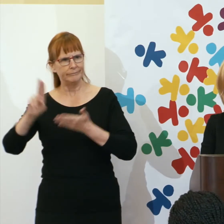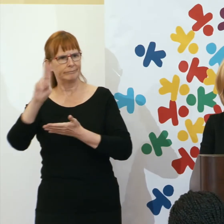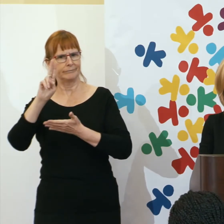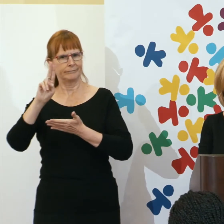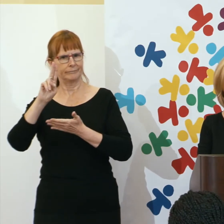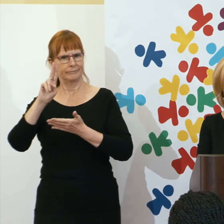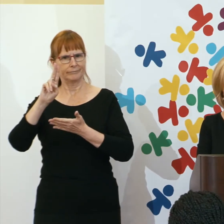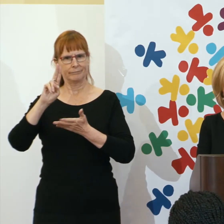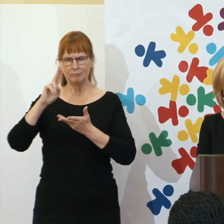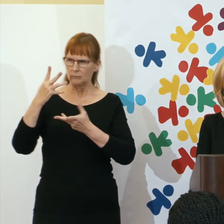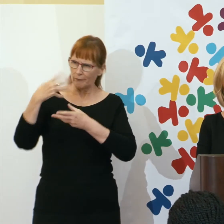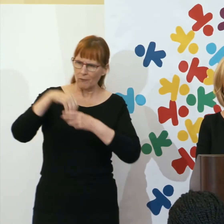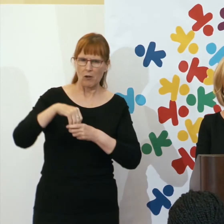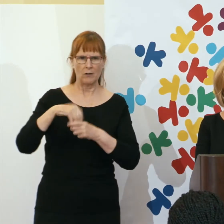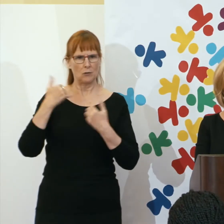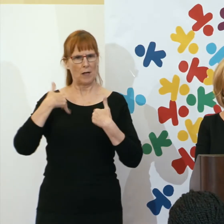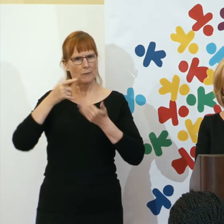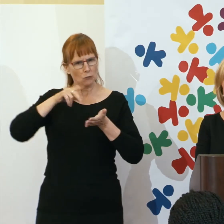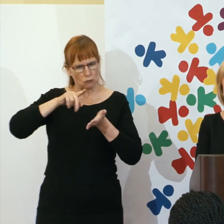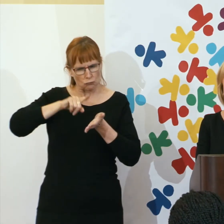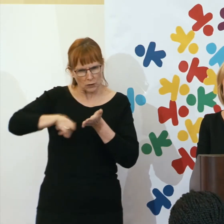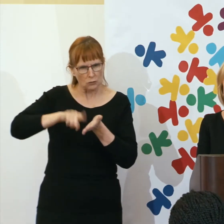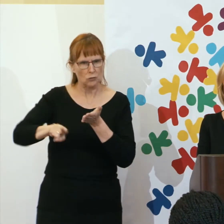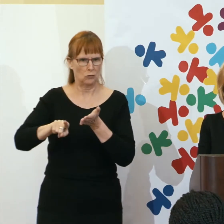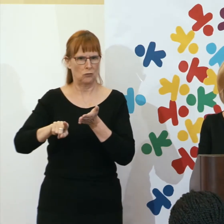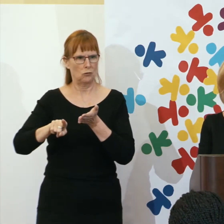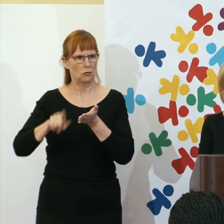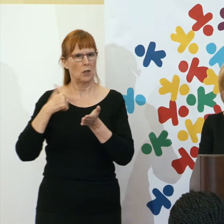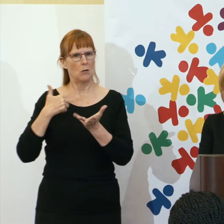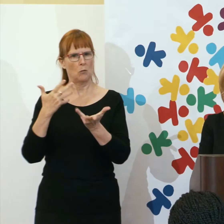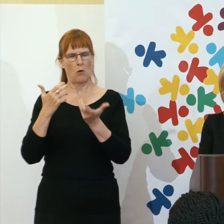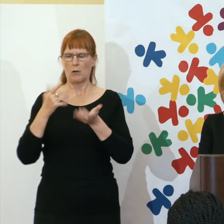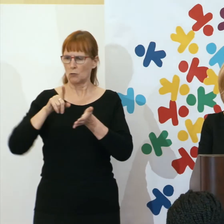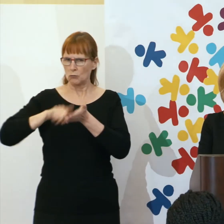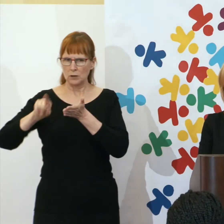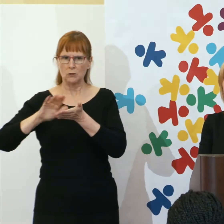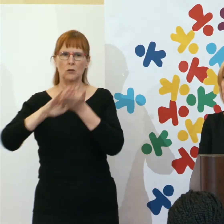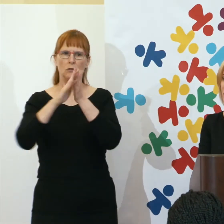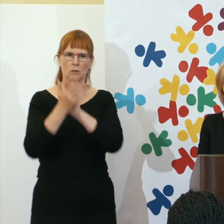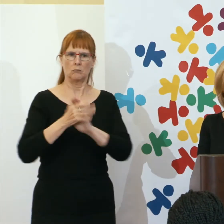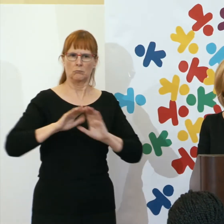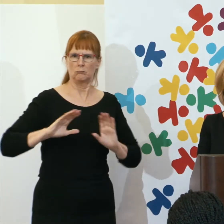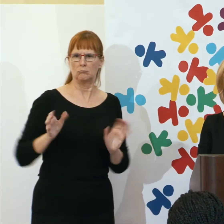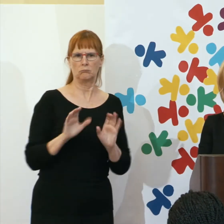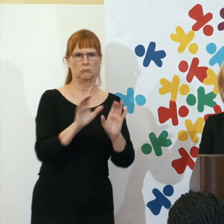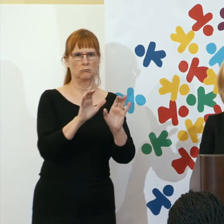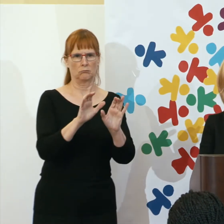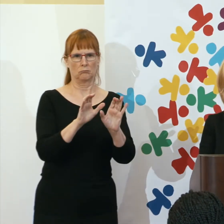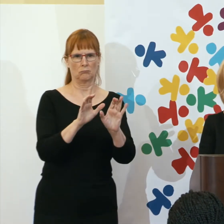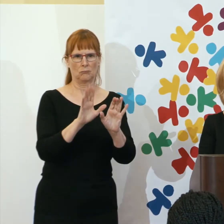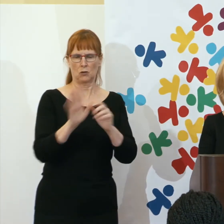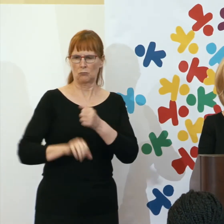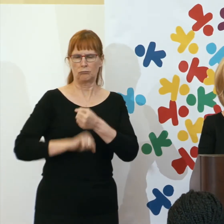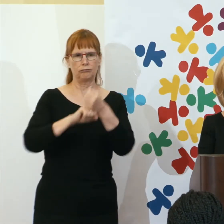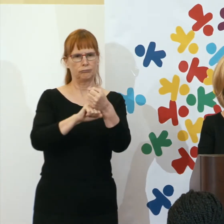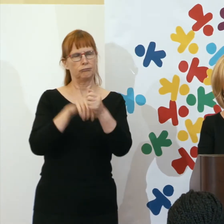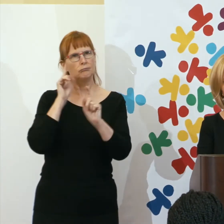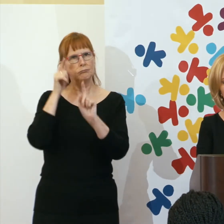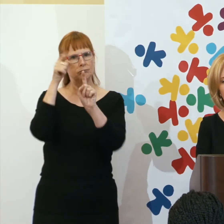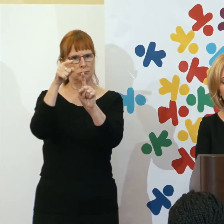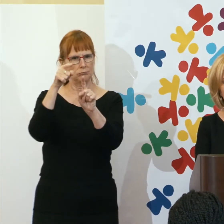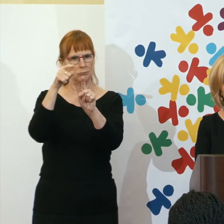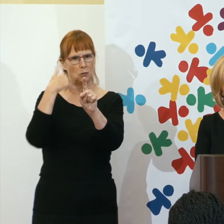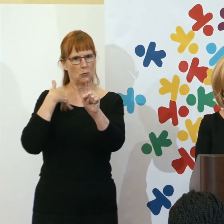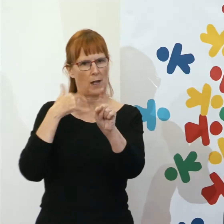solid research base. We vowed to link research to practice to advance outcomes supporting social